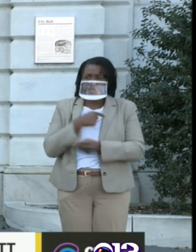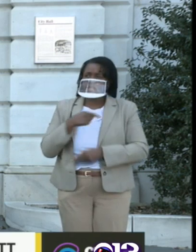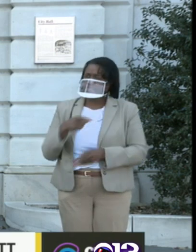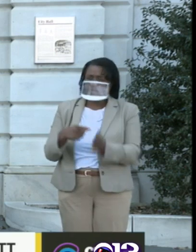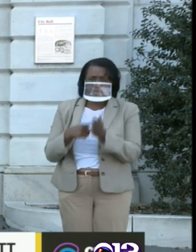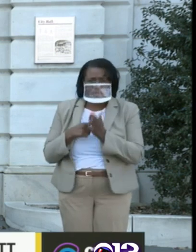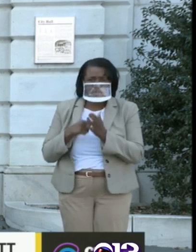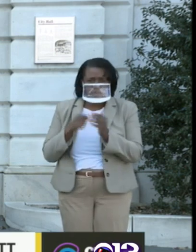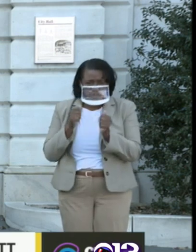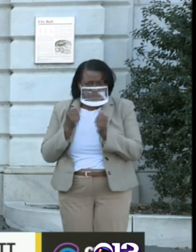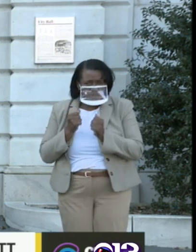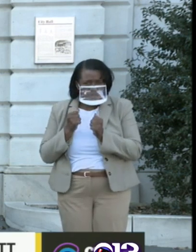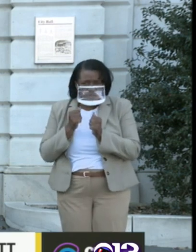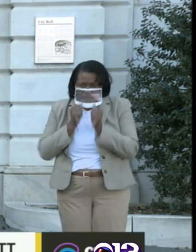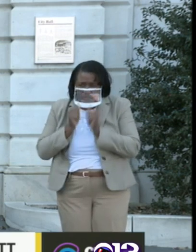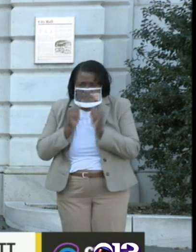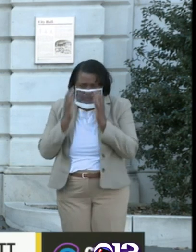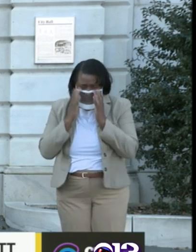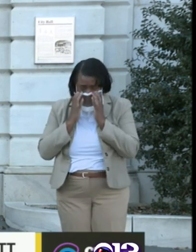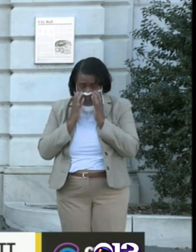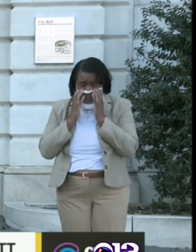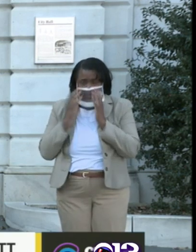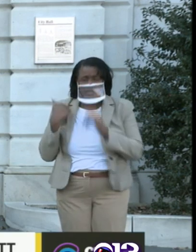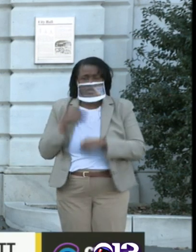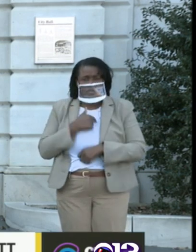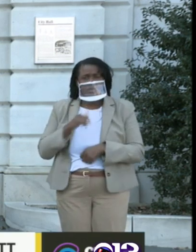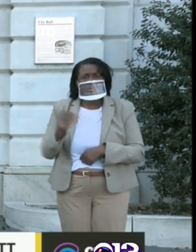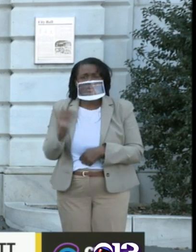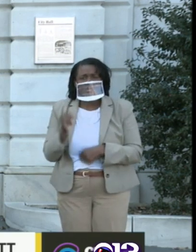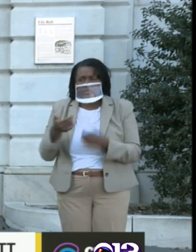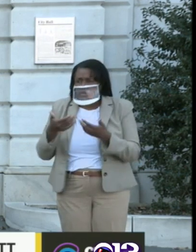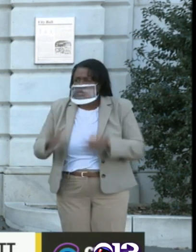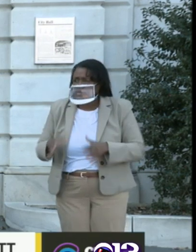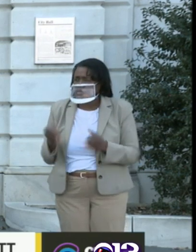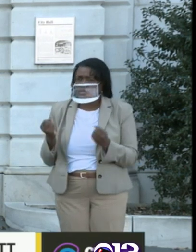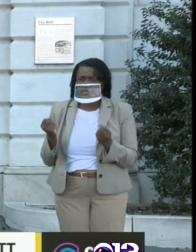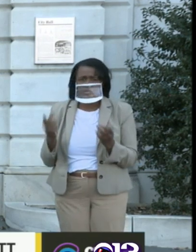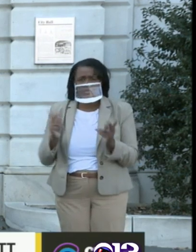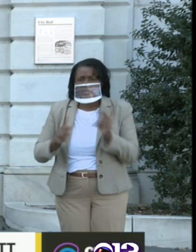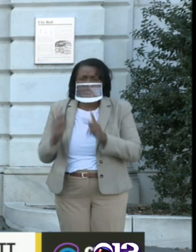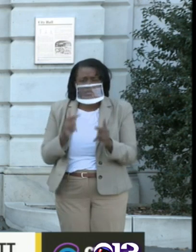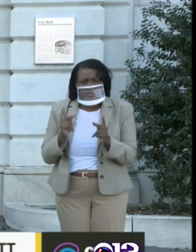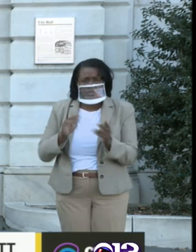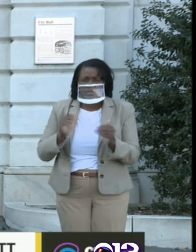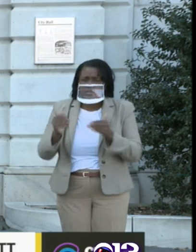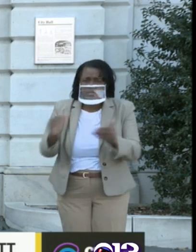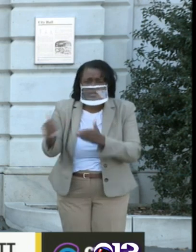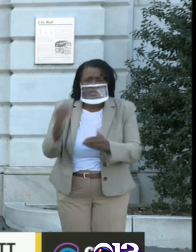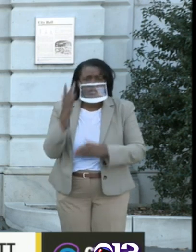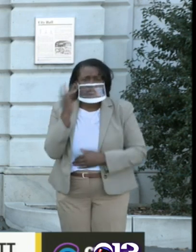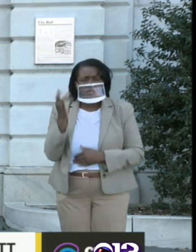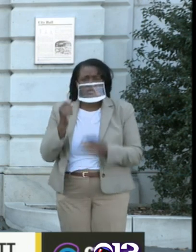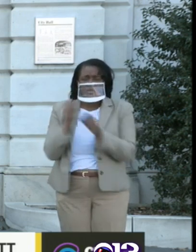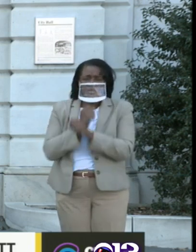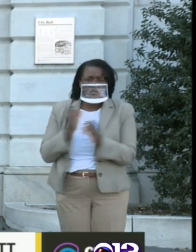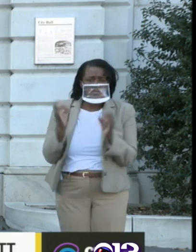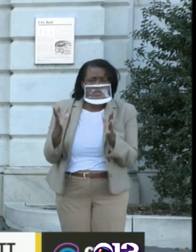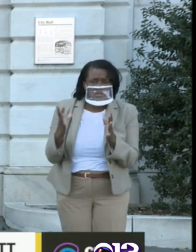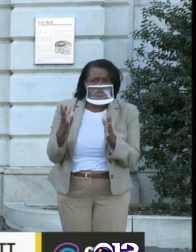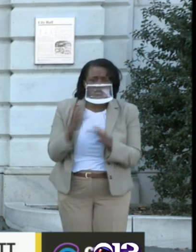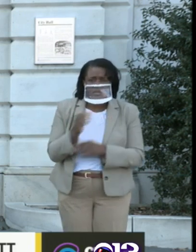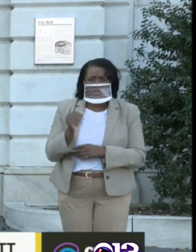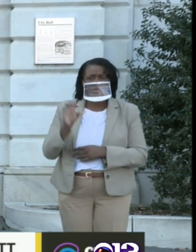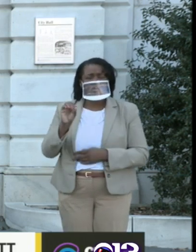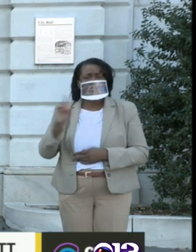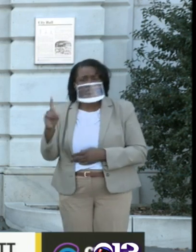preventable overdose death each and every day. That must change. We cannot accept this as